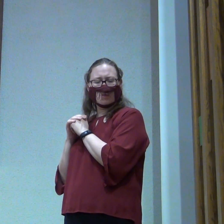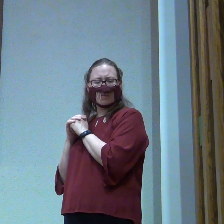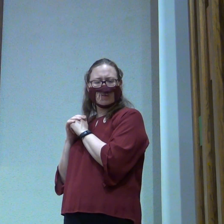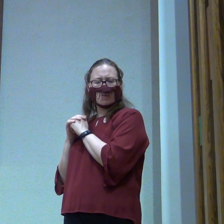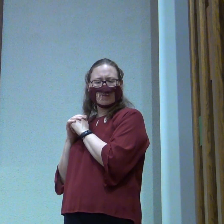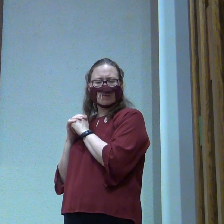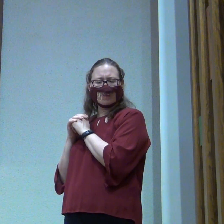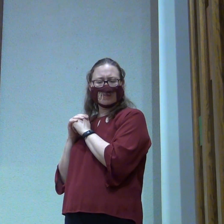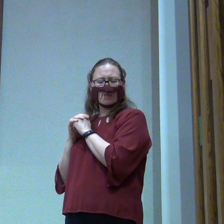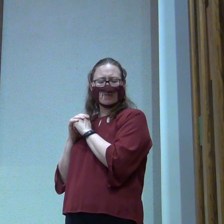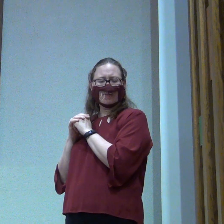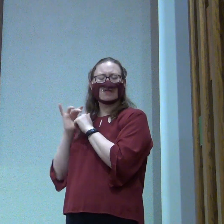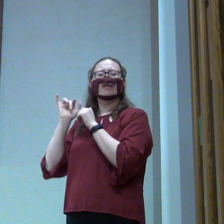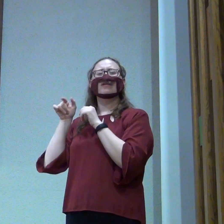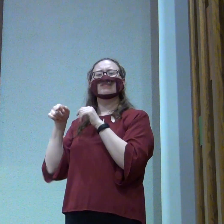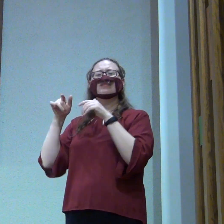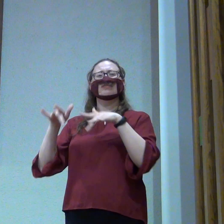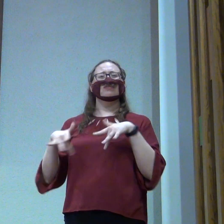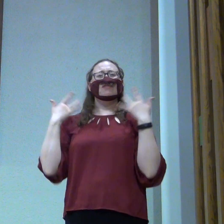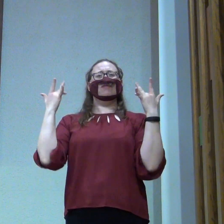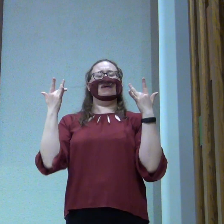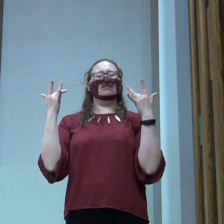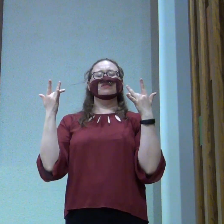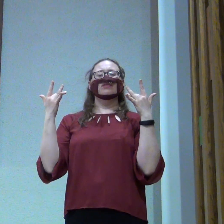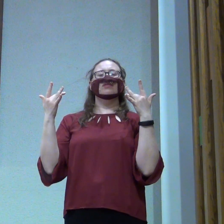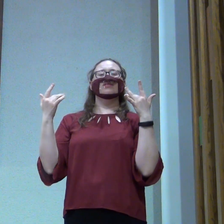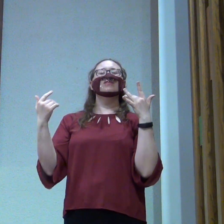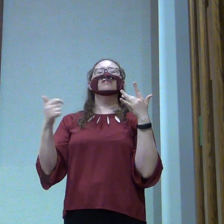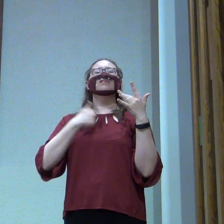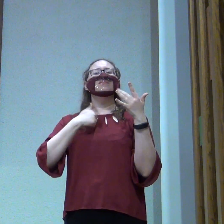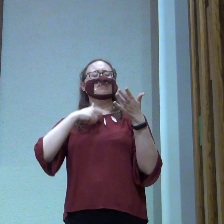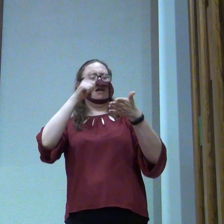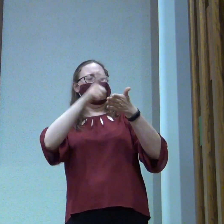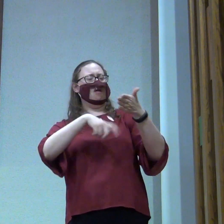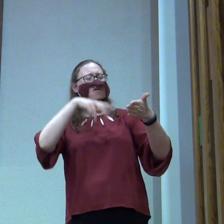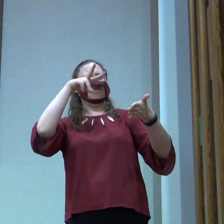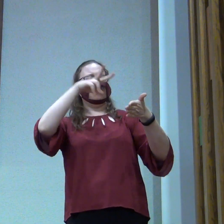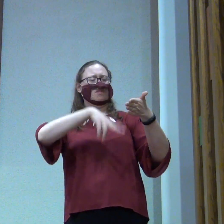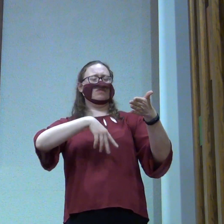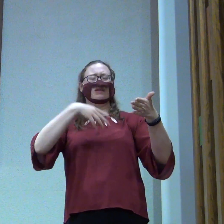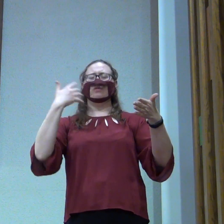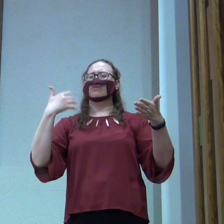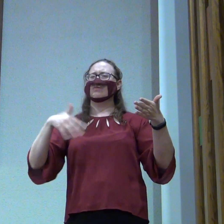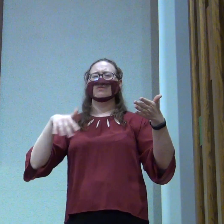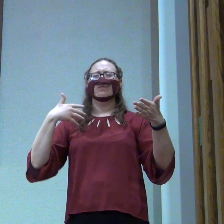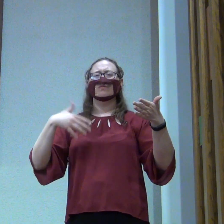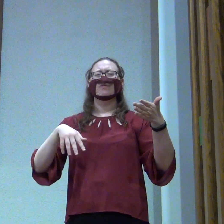And I came across an article that was written